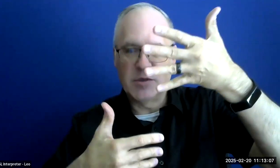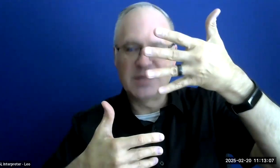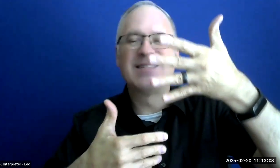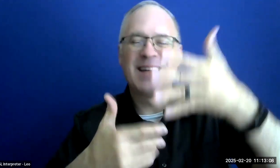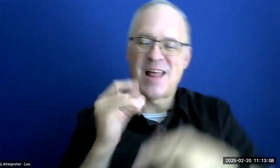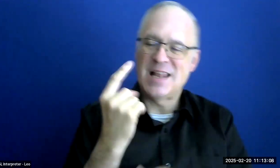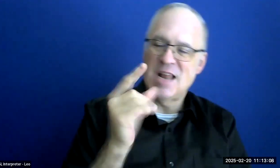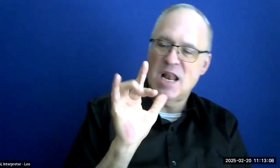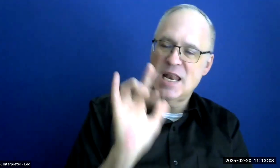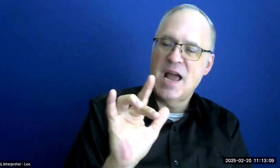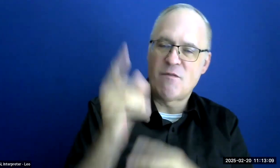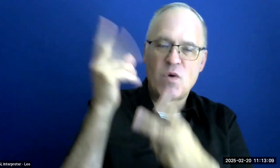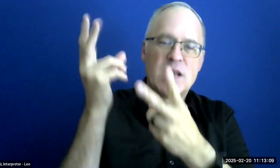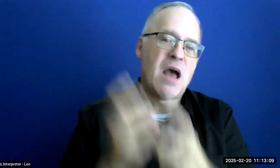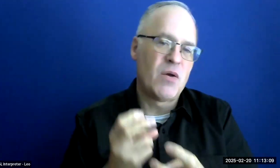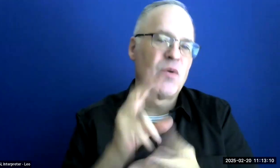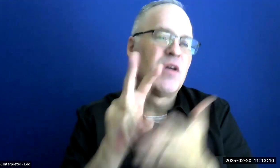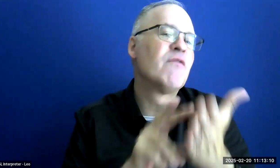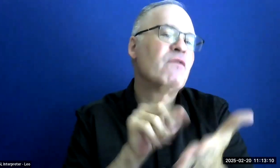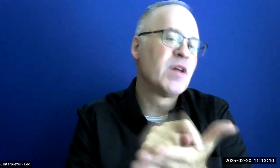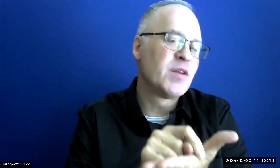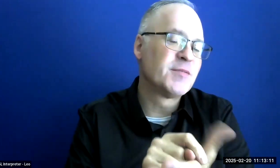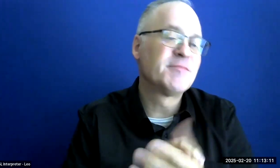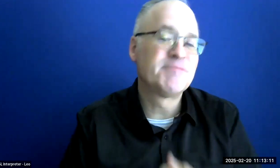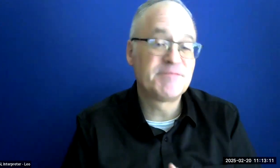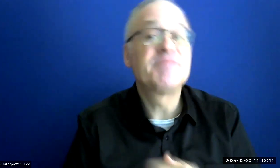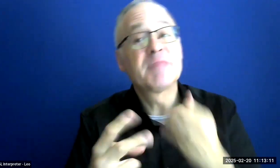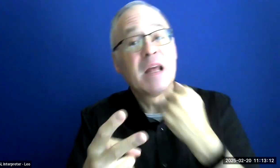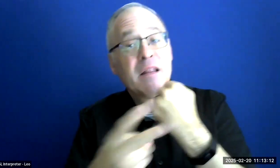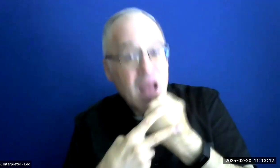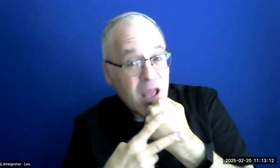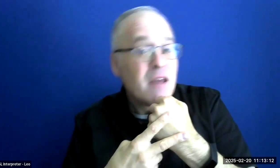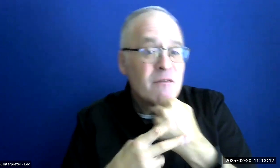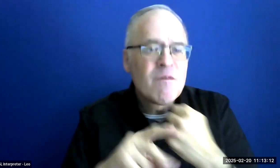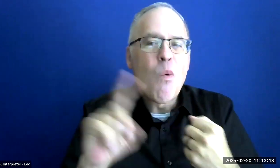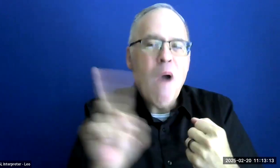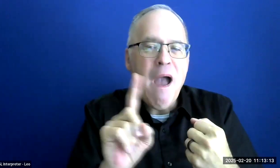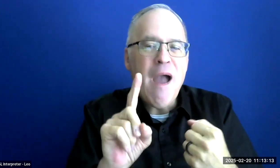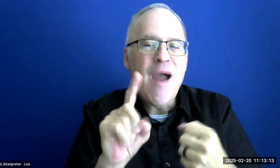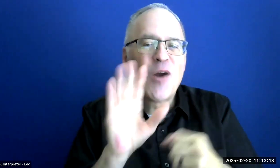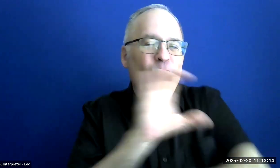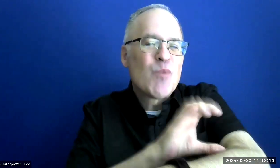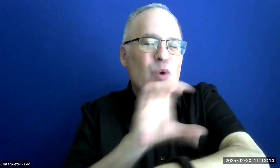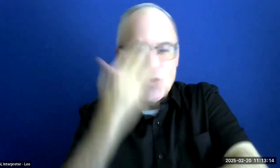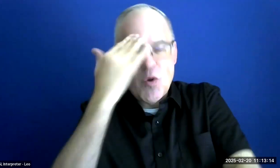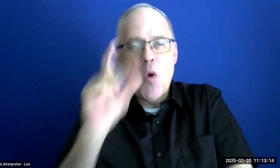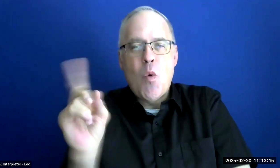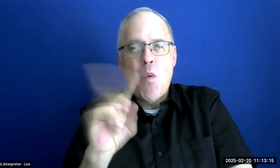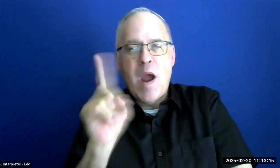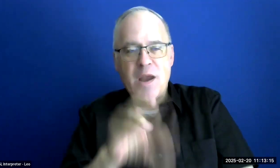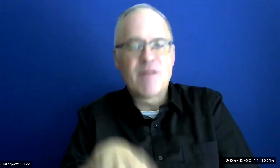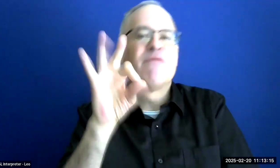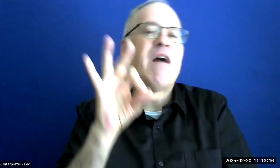link to download the video. Now be sure to save the video in a place on your computer that is easy